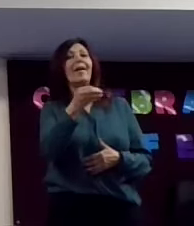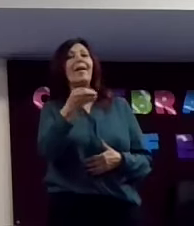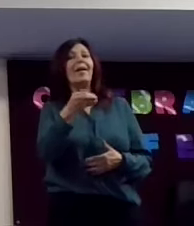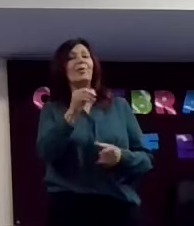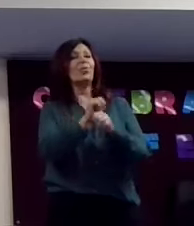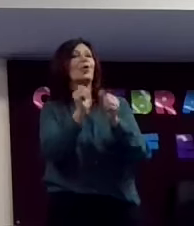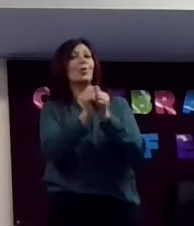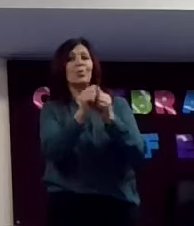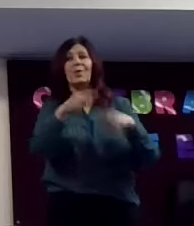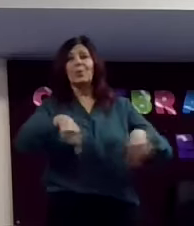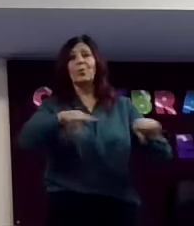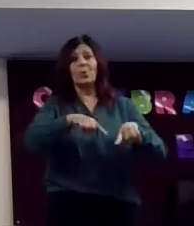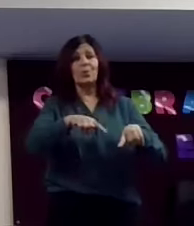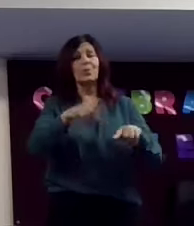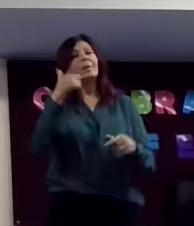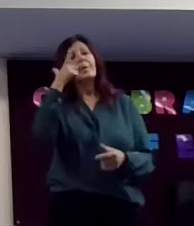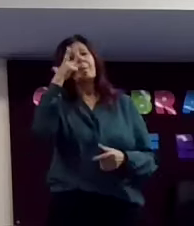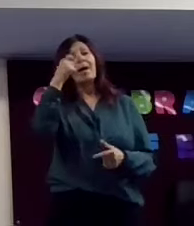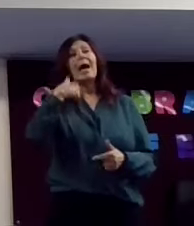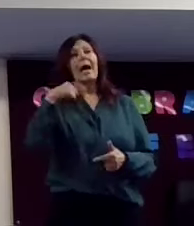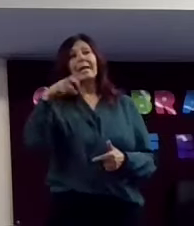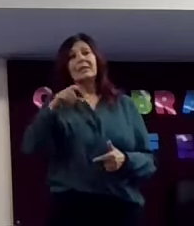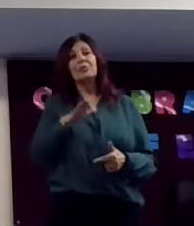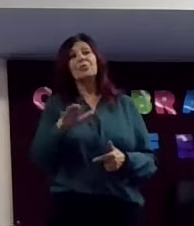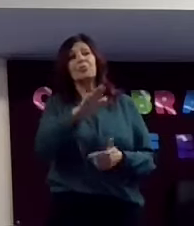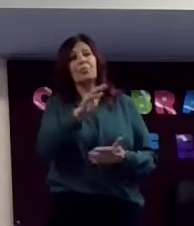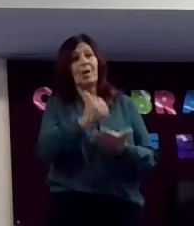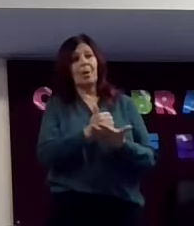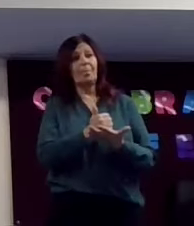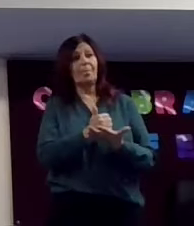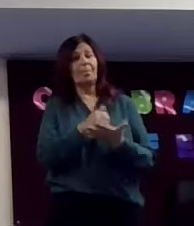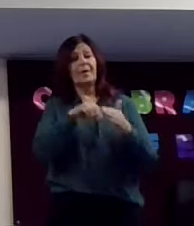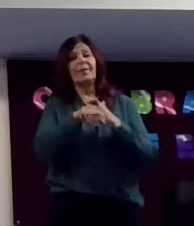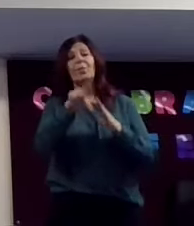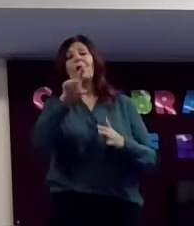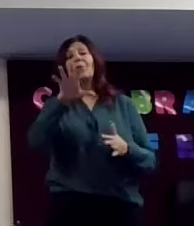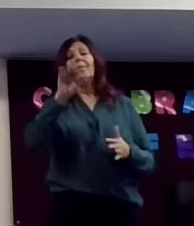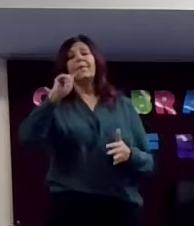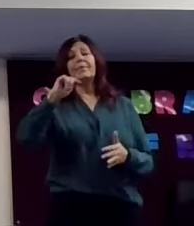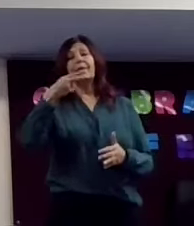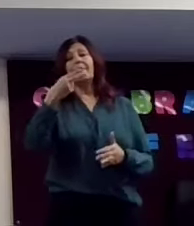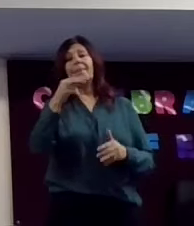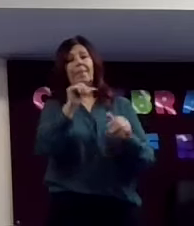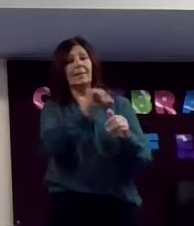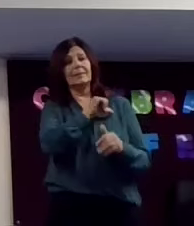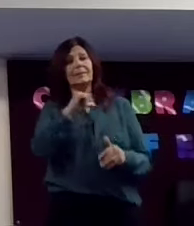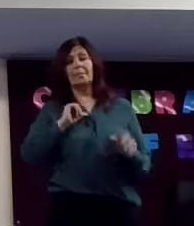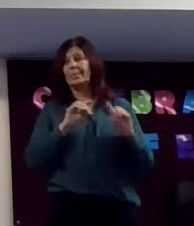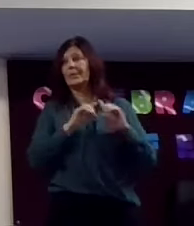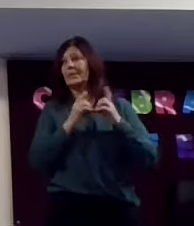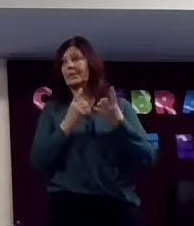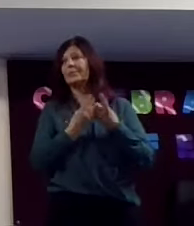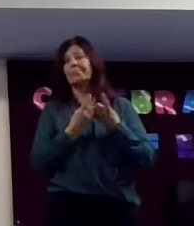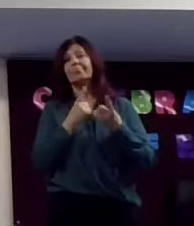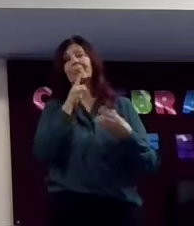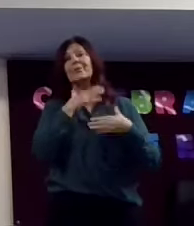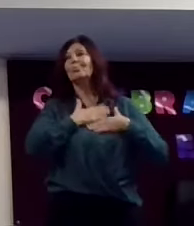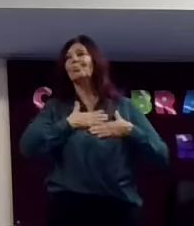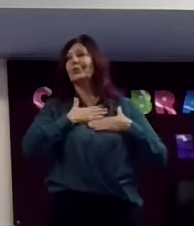actually work with all of you, because I need your help in the 150th Assembly District. And I